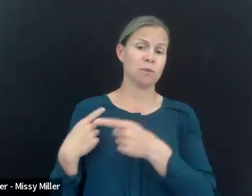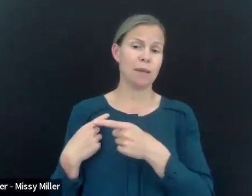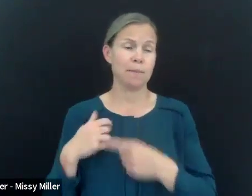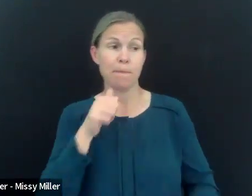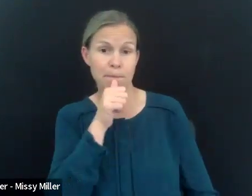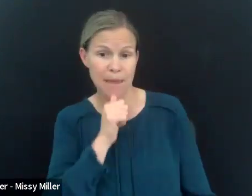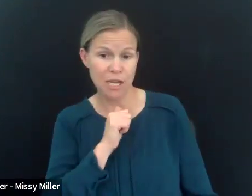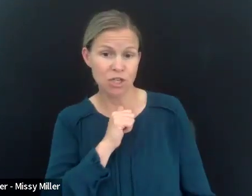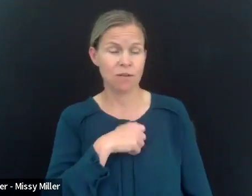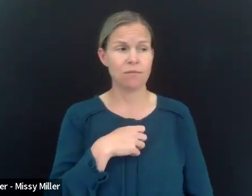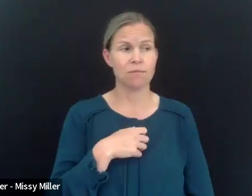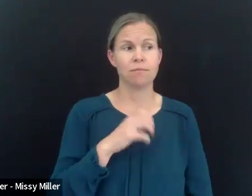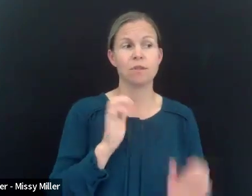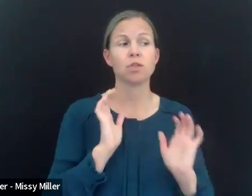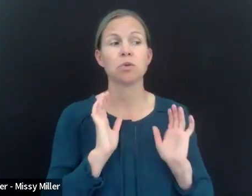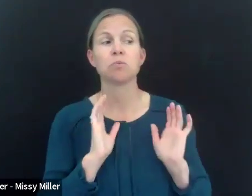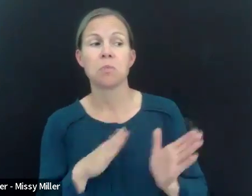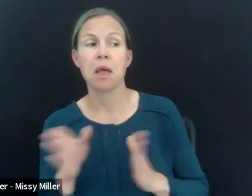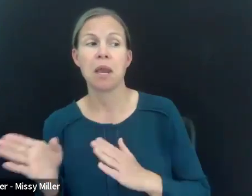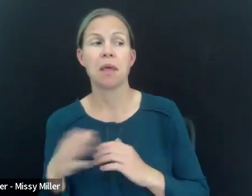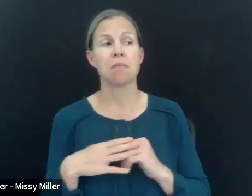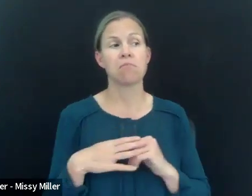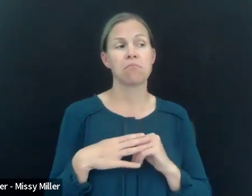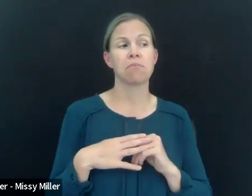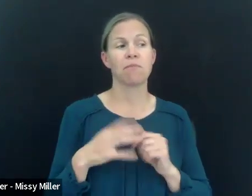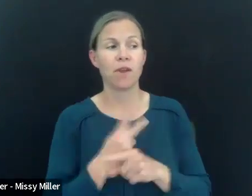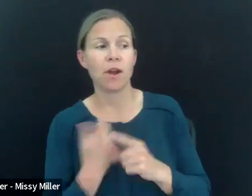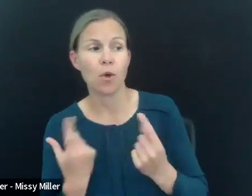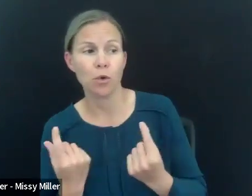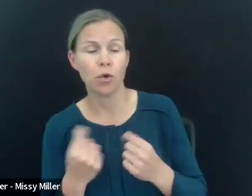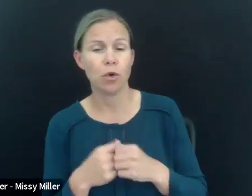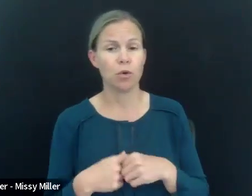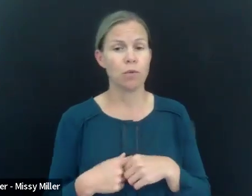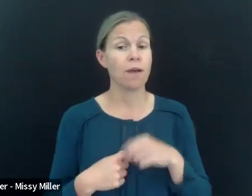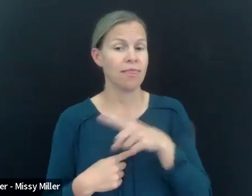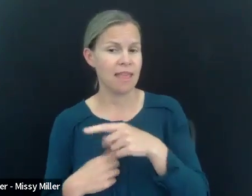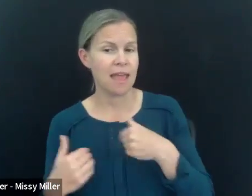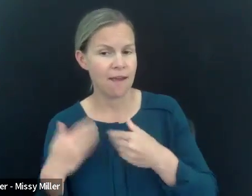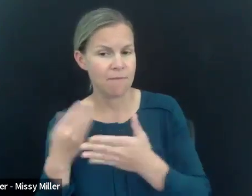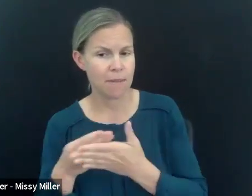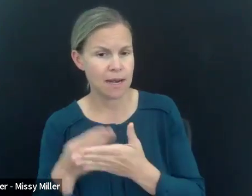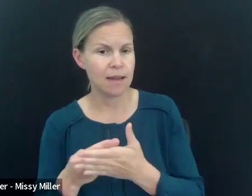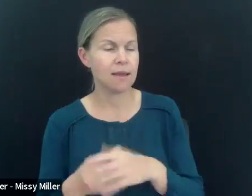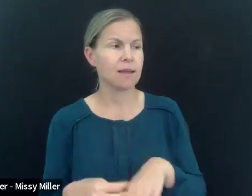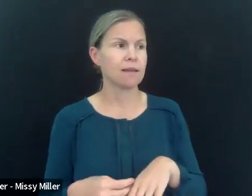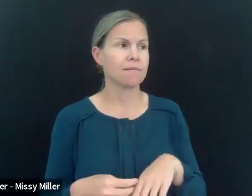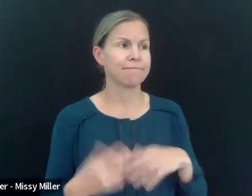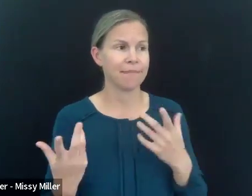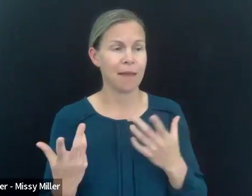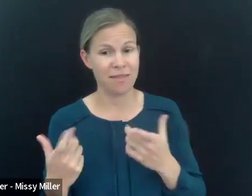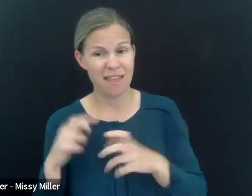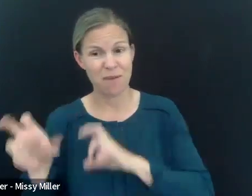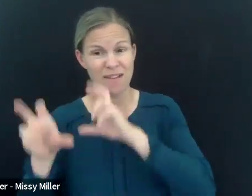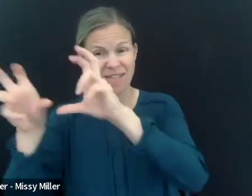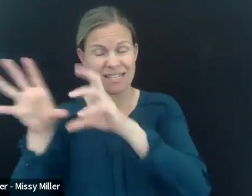been planning, and they've, to Indra's point, been funding and investing in awful things, but it works,